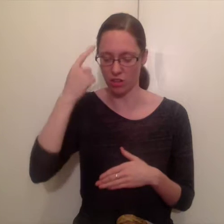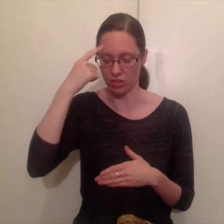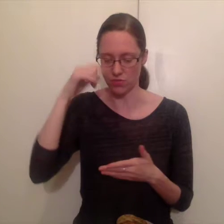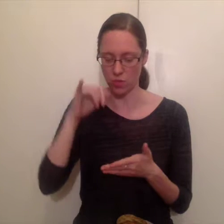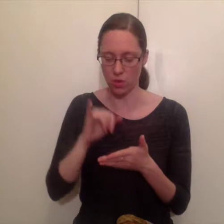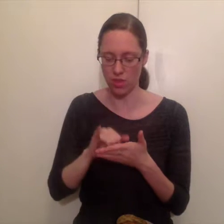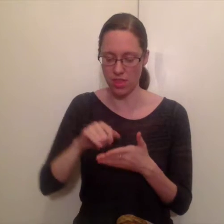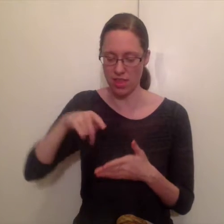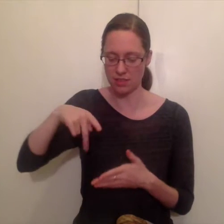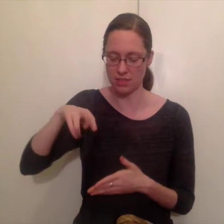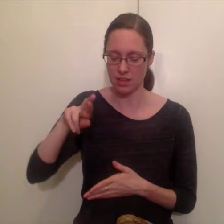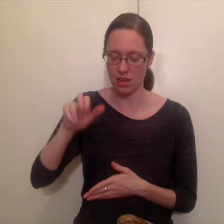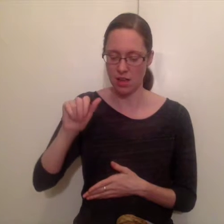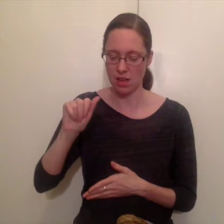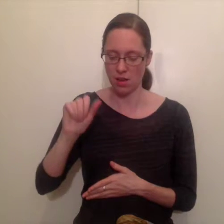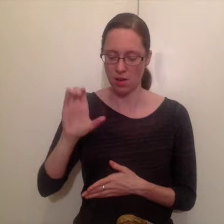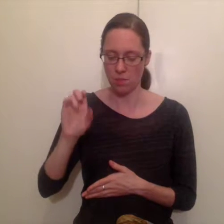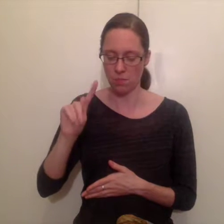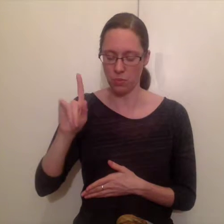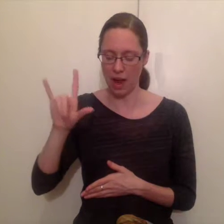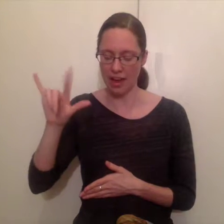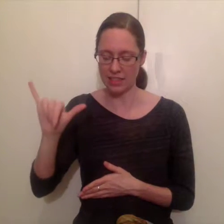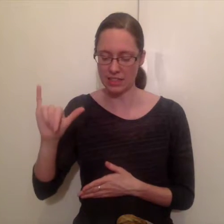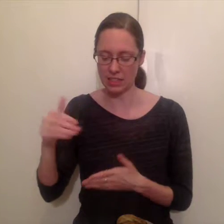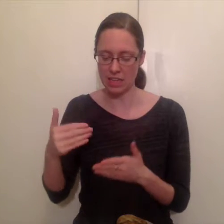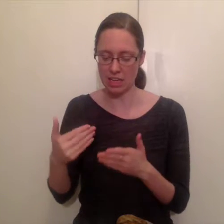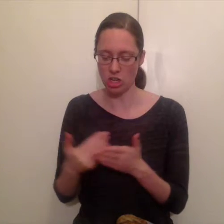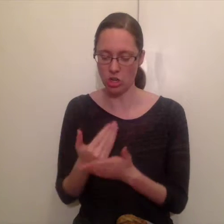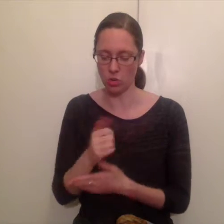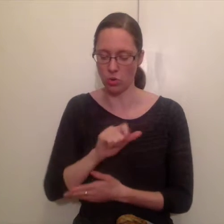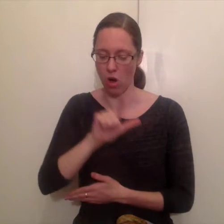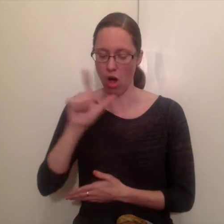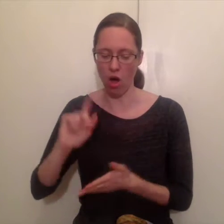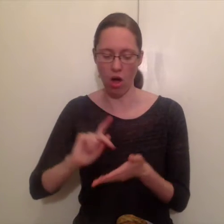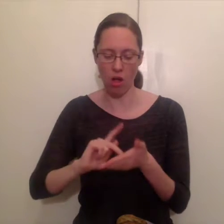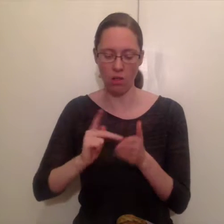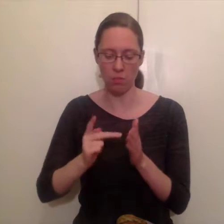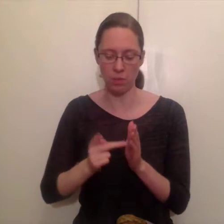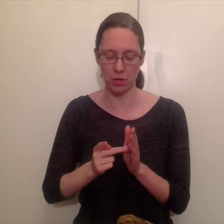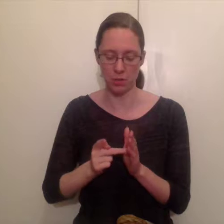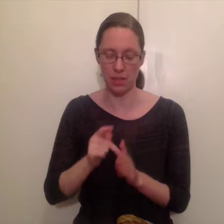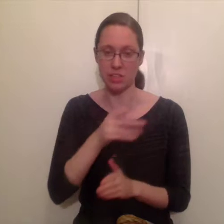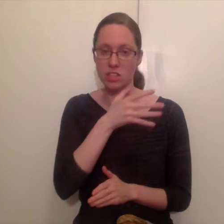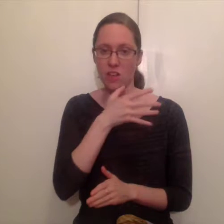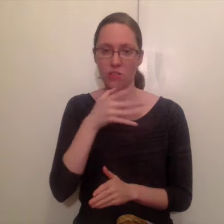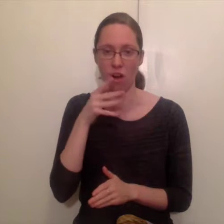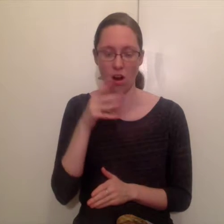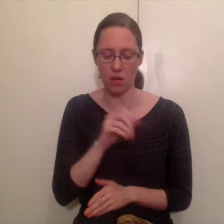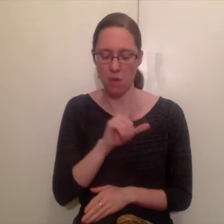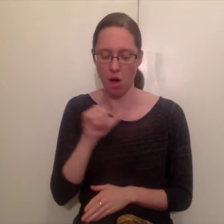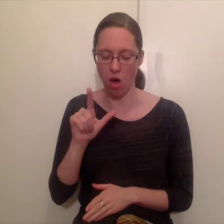$500 for this practically new all-purpose